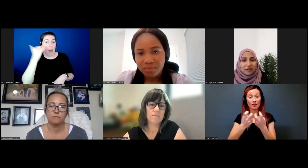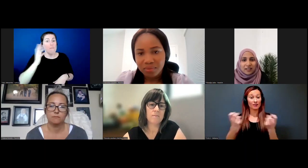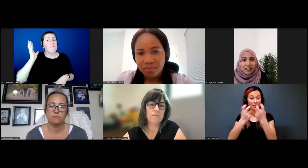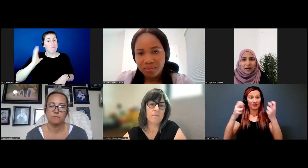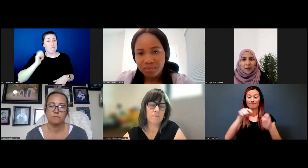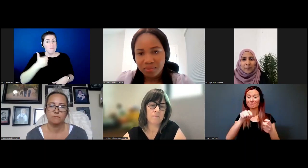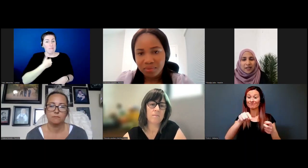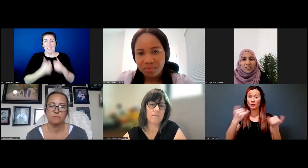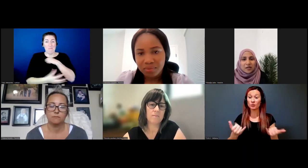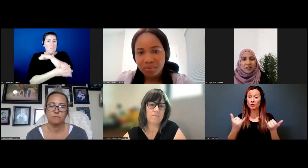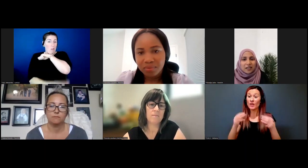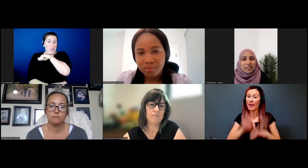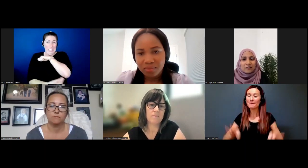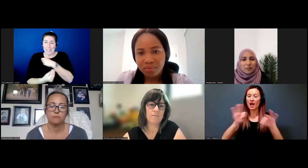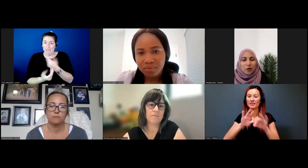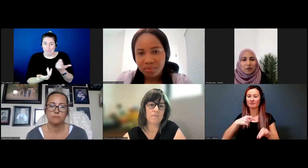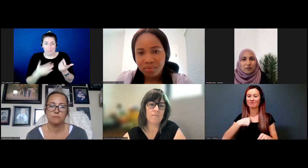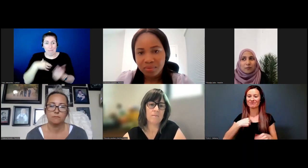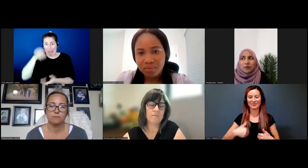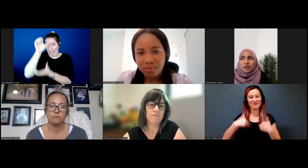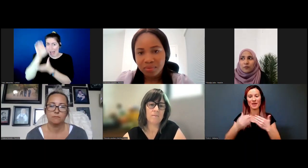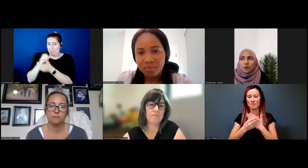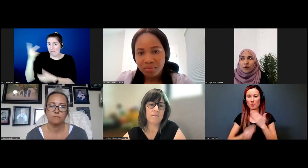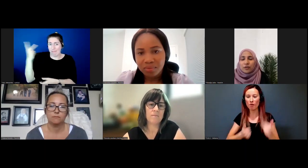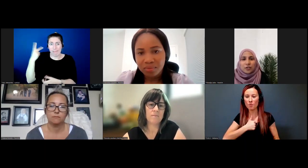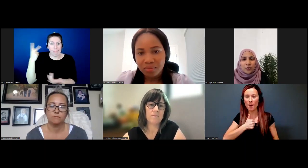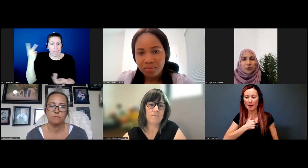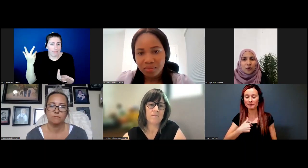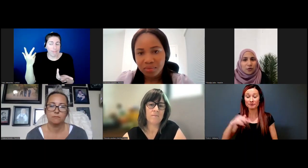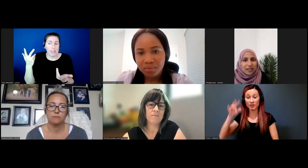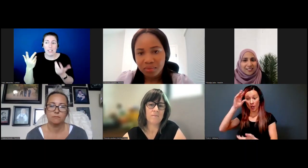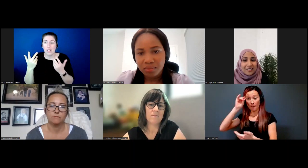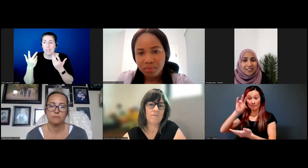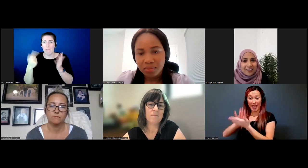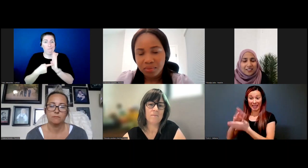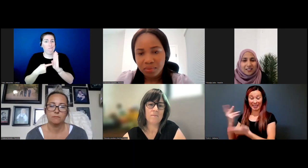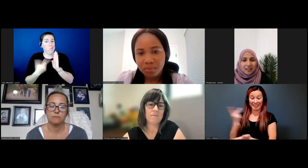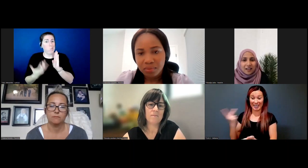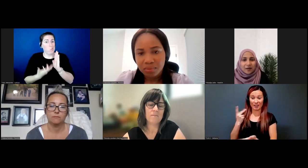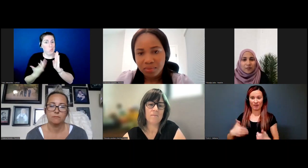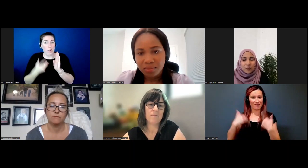myself. My husband and I lived in poverty for, good 8